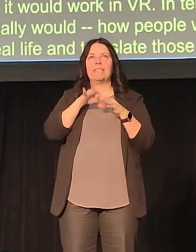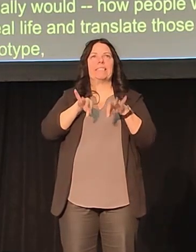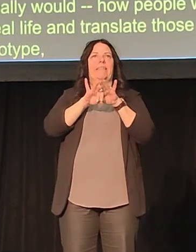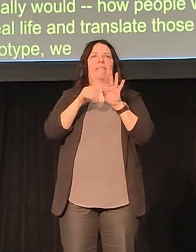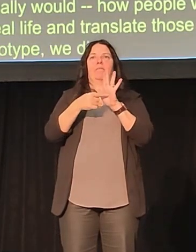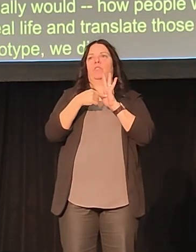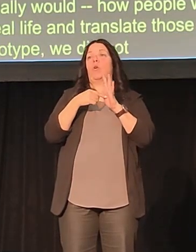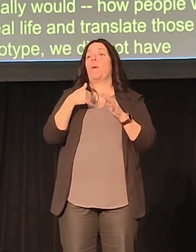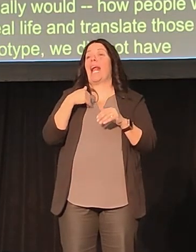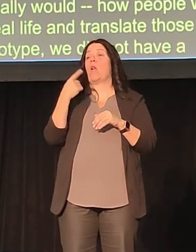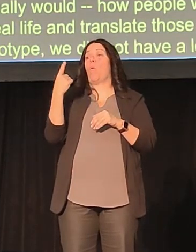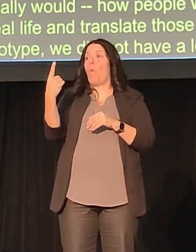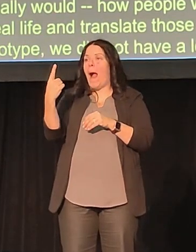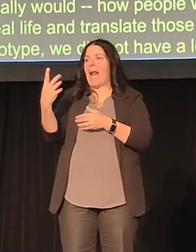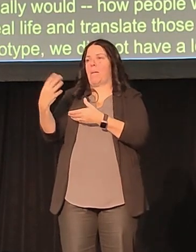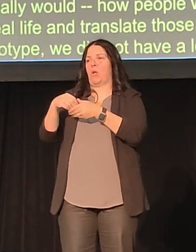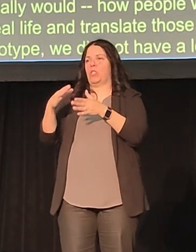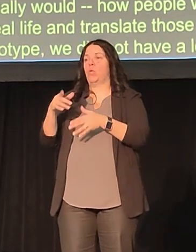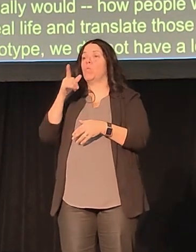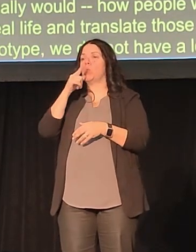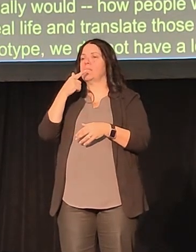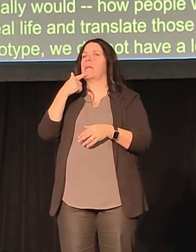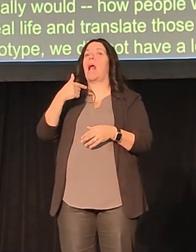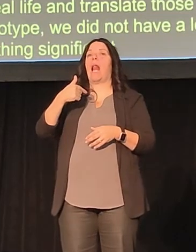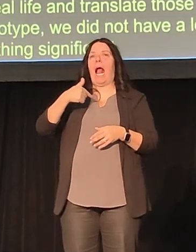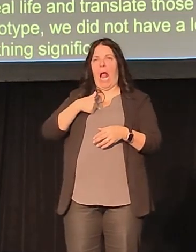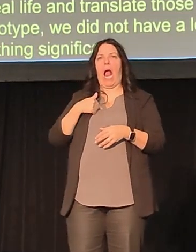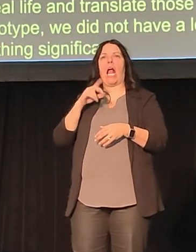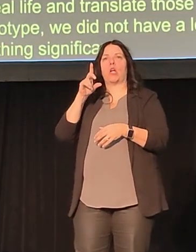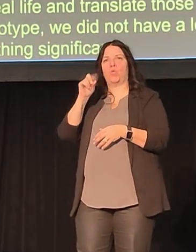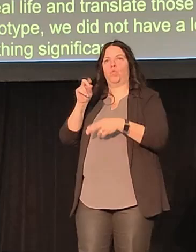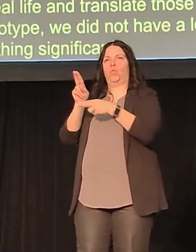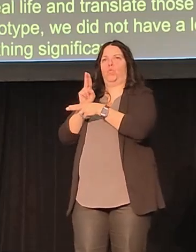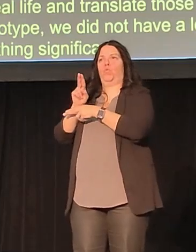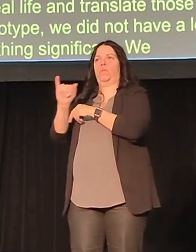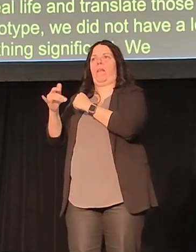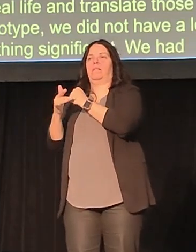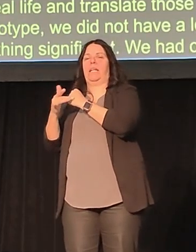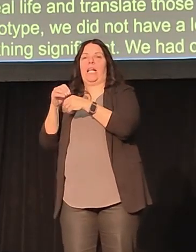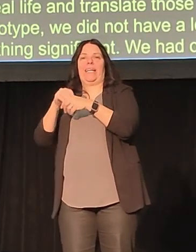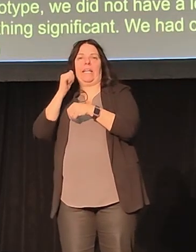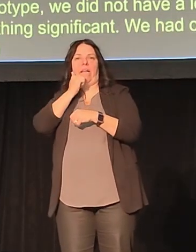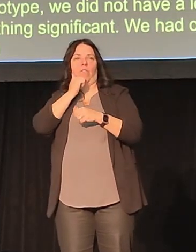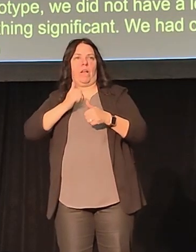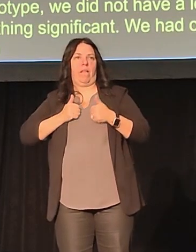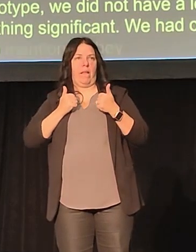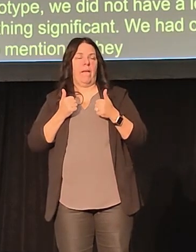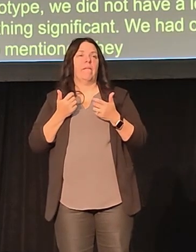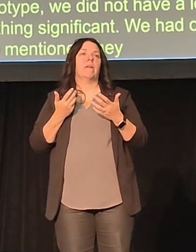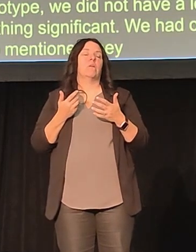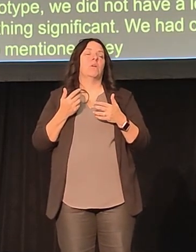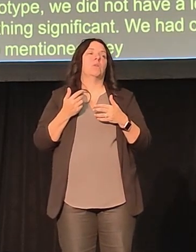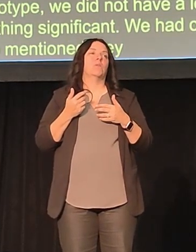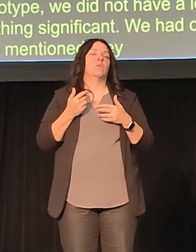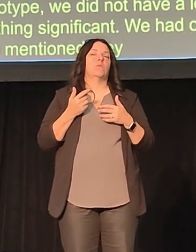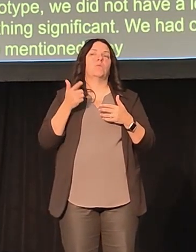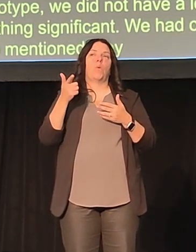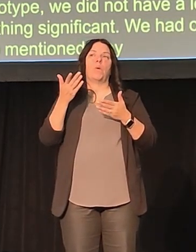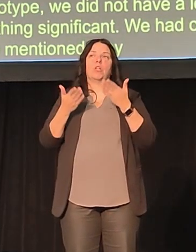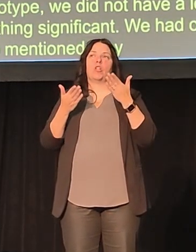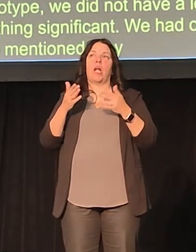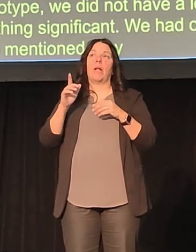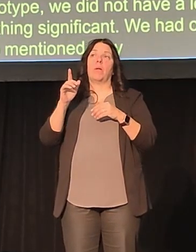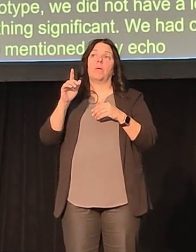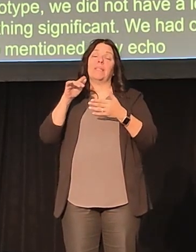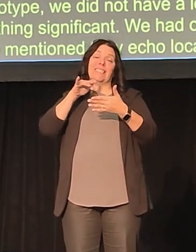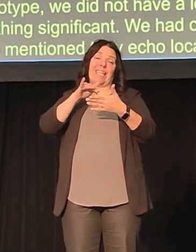had one participant who mentioned that they echolocated in real life. So a study where you would probably